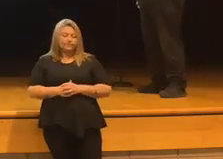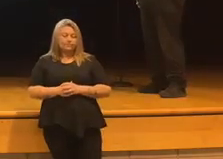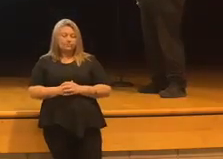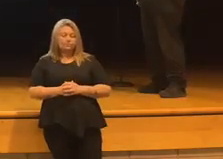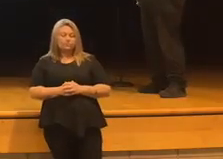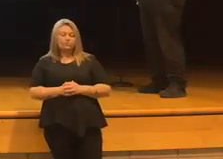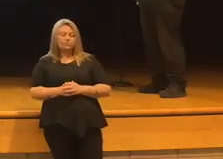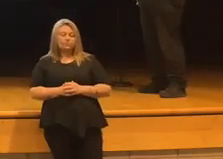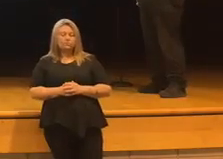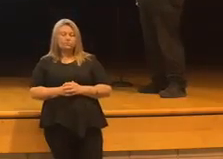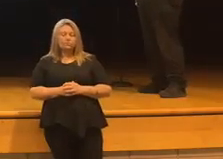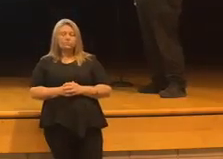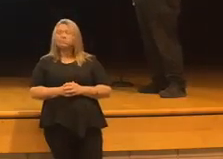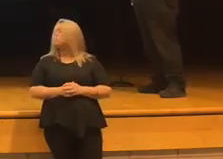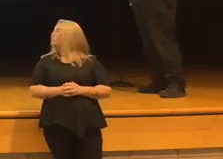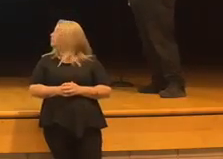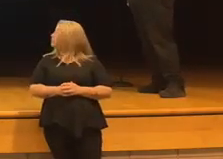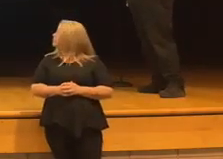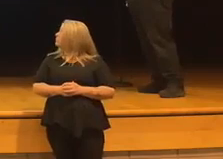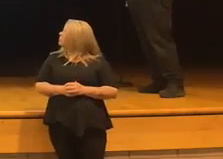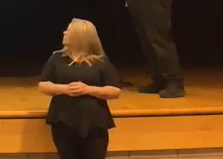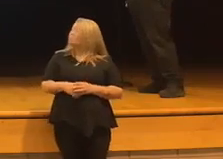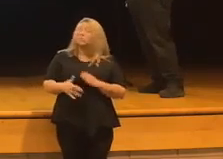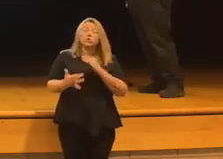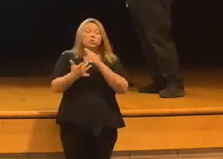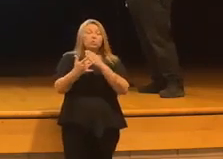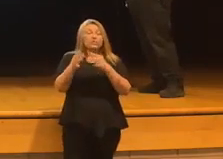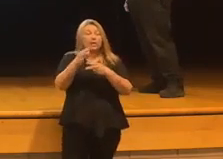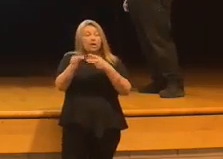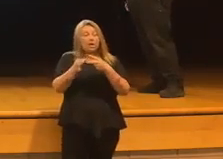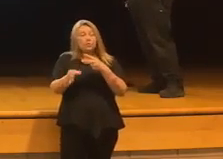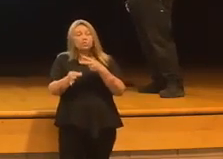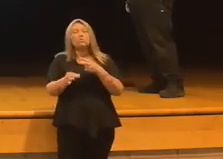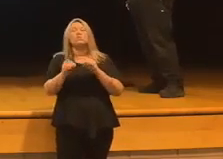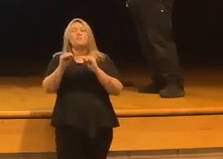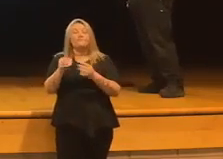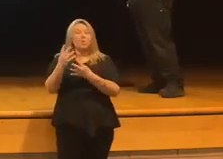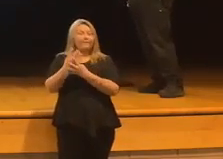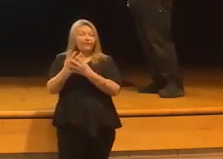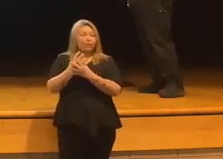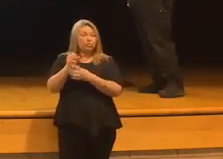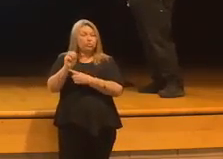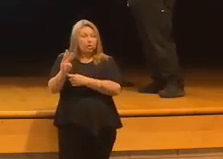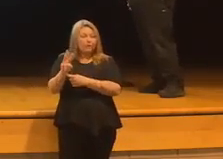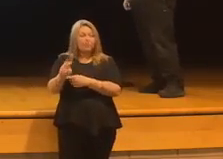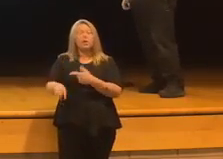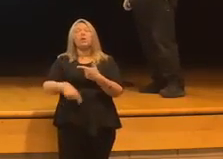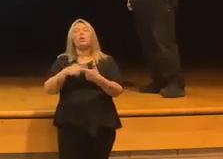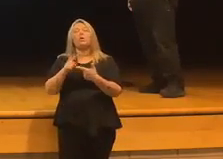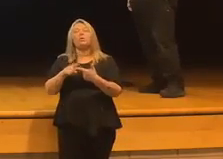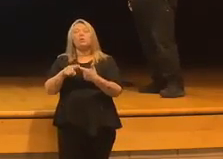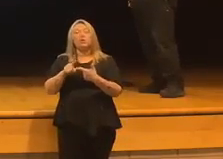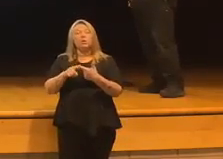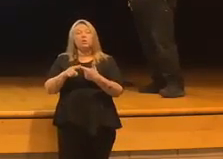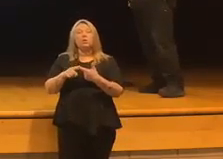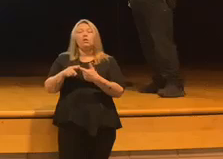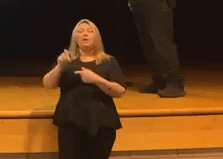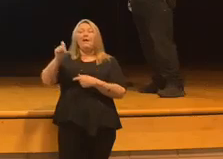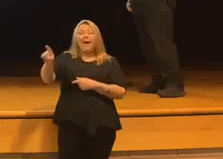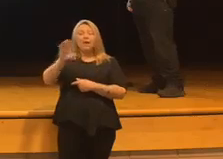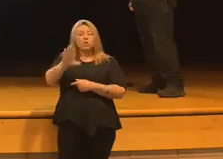Tech options. Install filtering and monitoring software. consult your cell phone